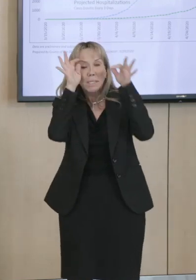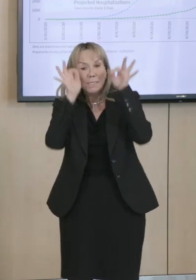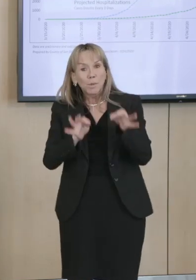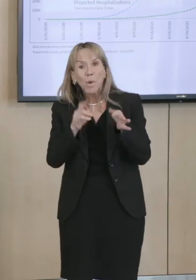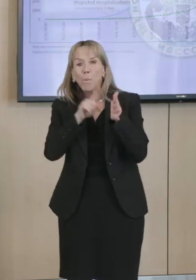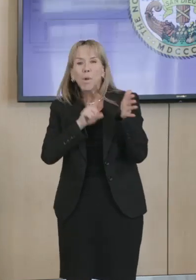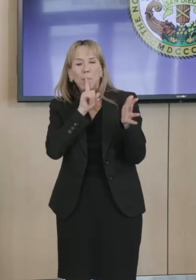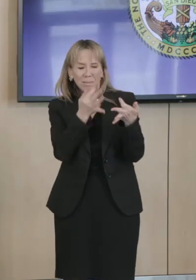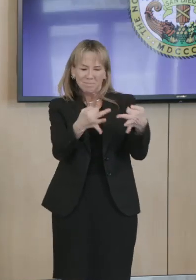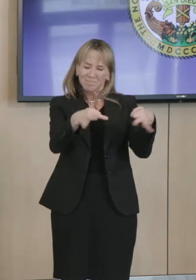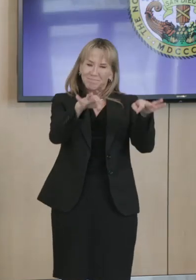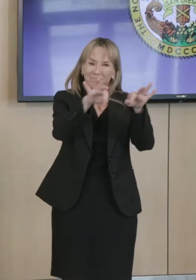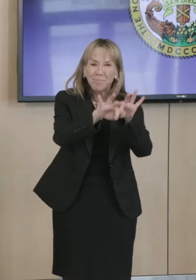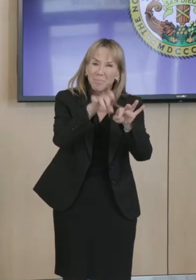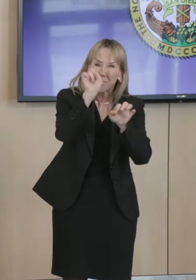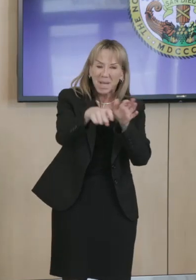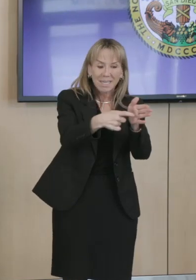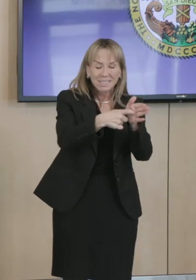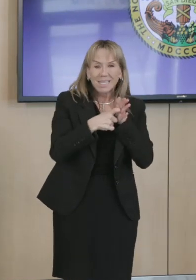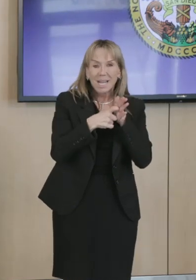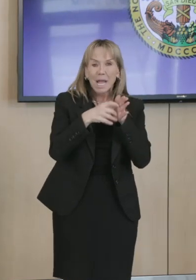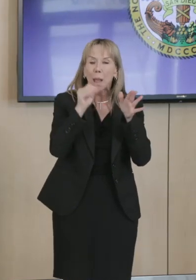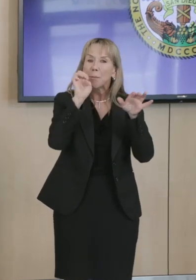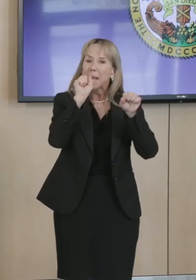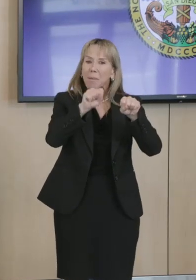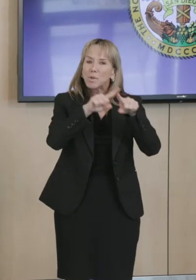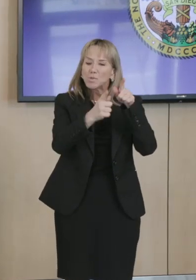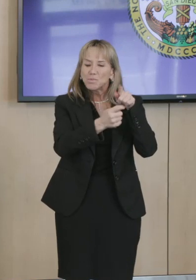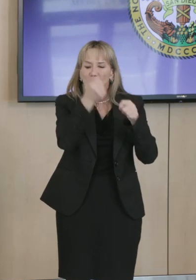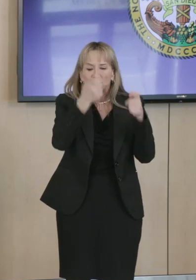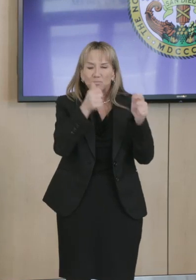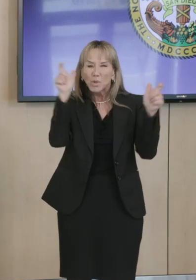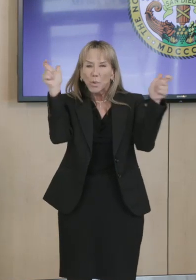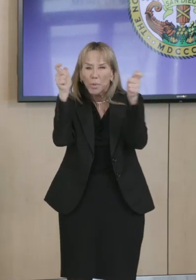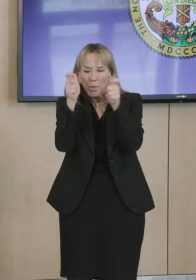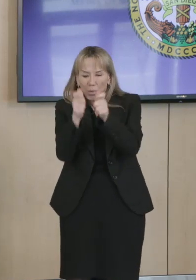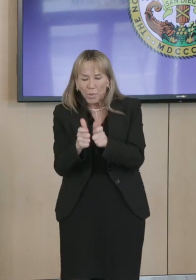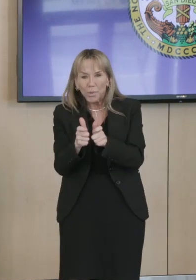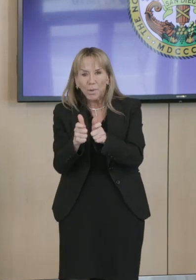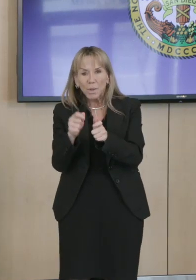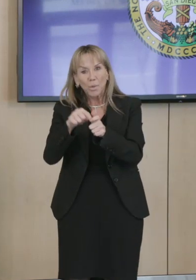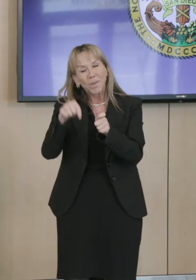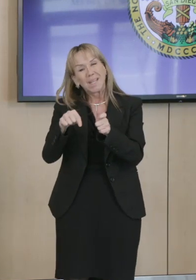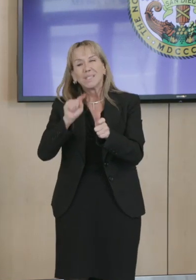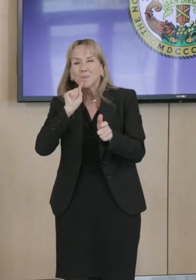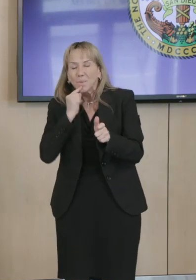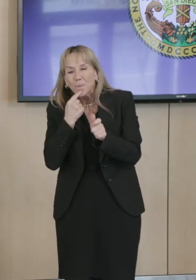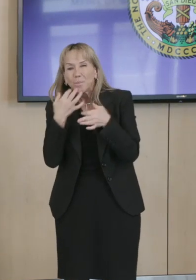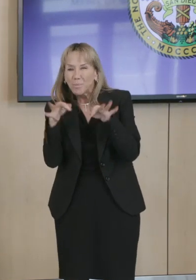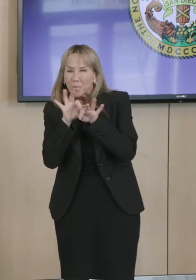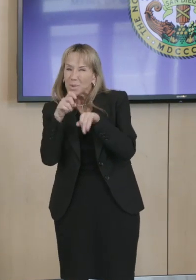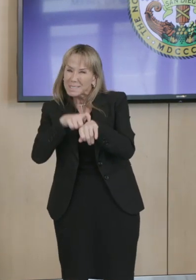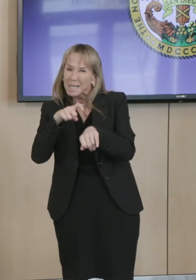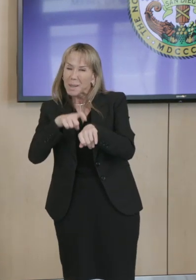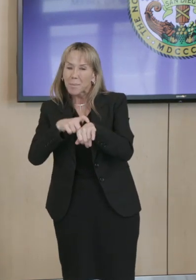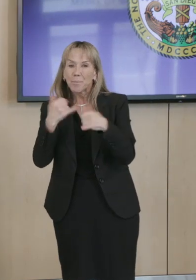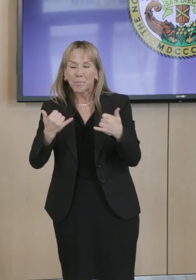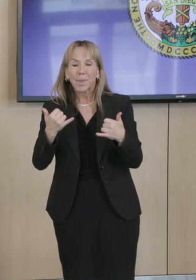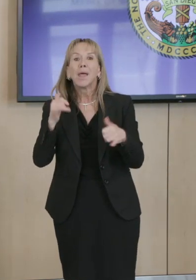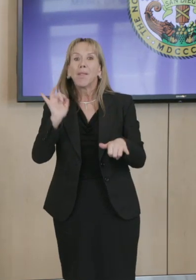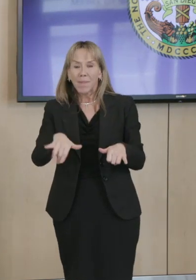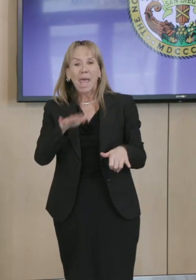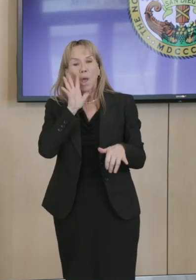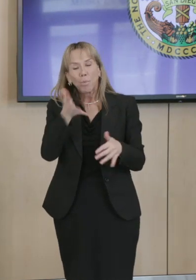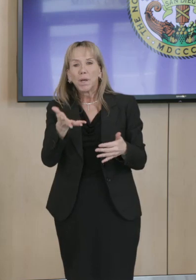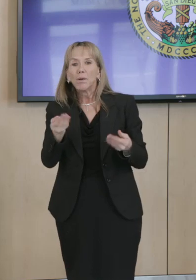is essential and pare down to those specific activities for this critical period of time. And that is what is going to buy